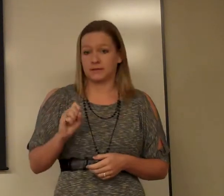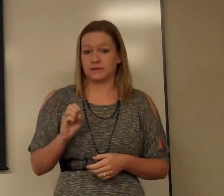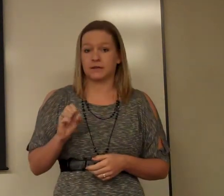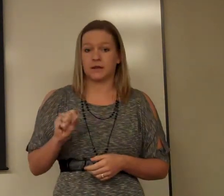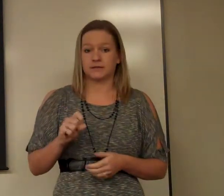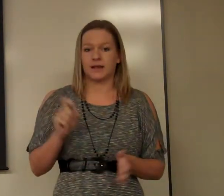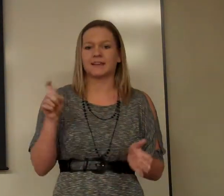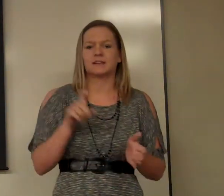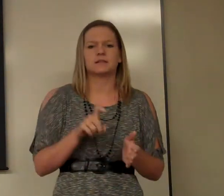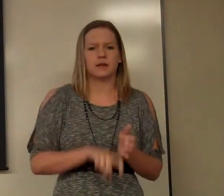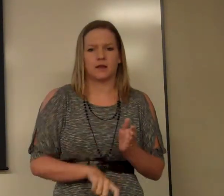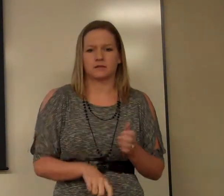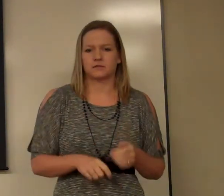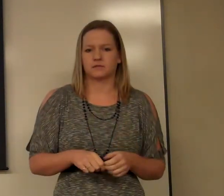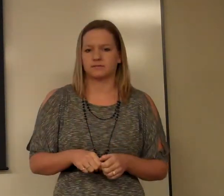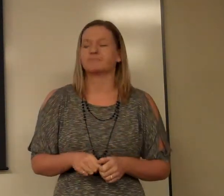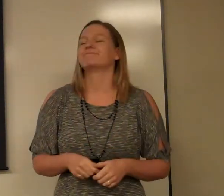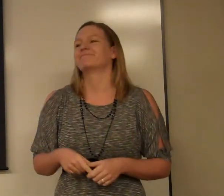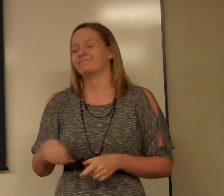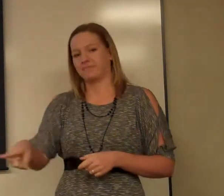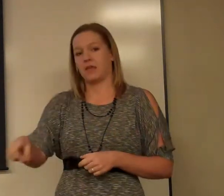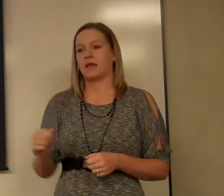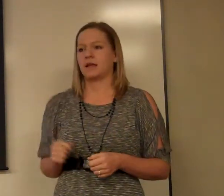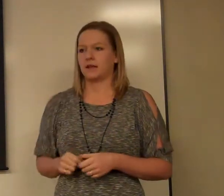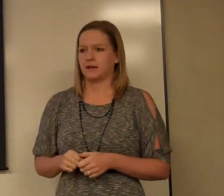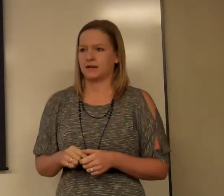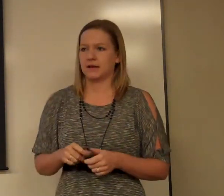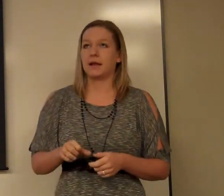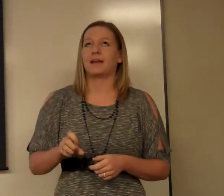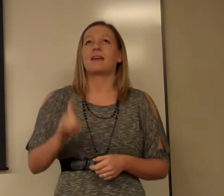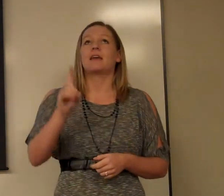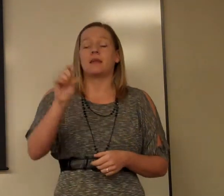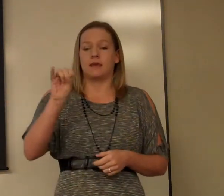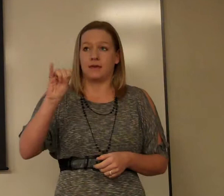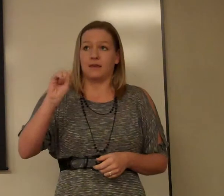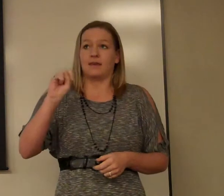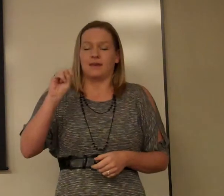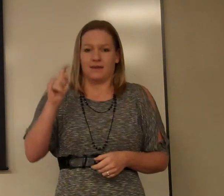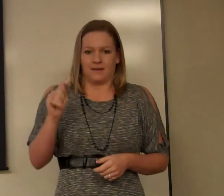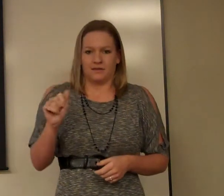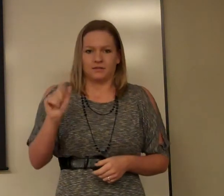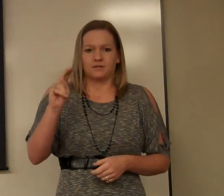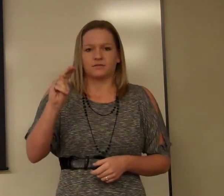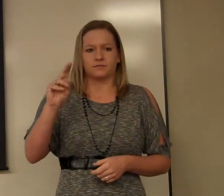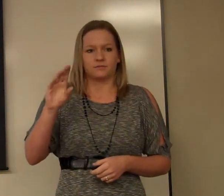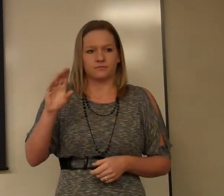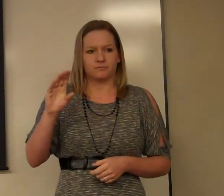All right, distance. They were a long ways away from where they were fighting.